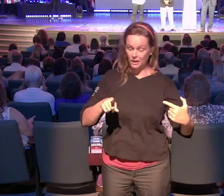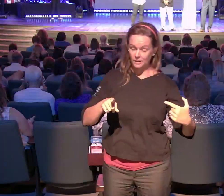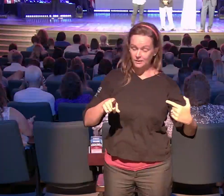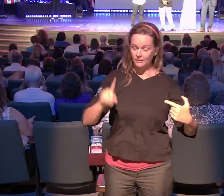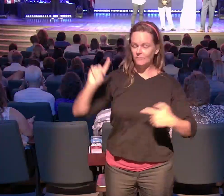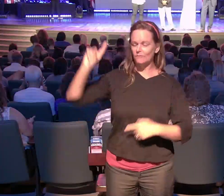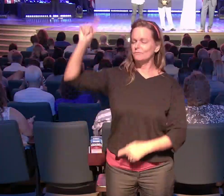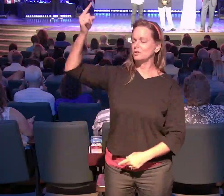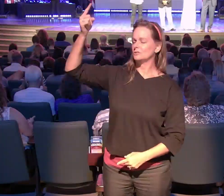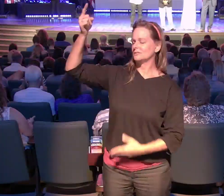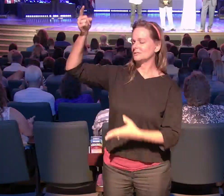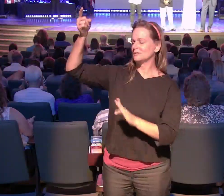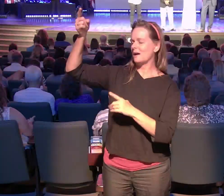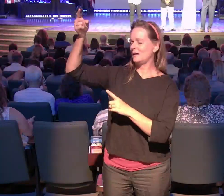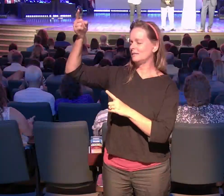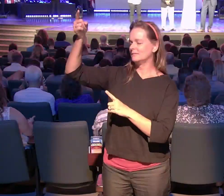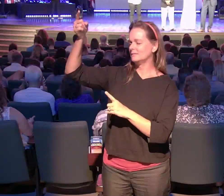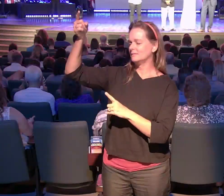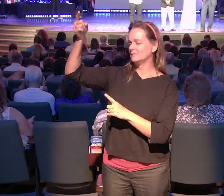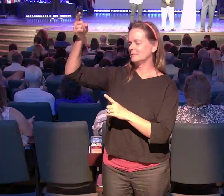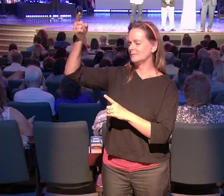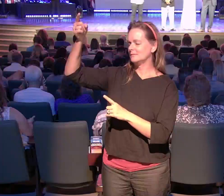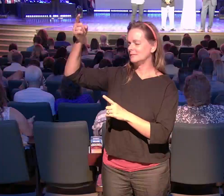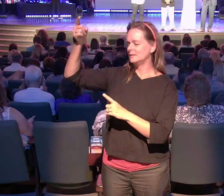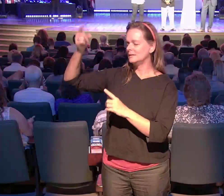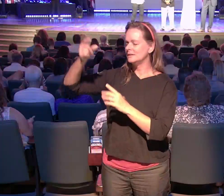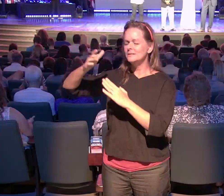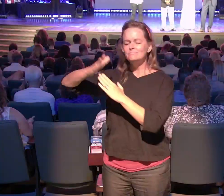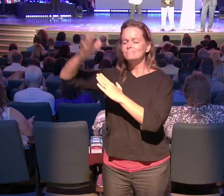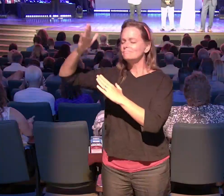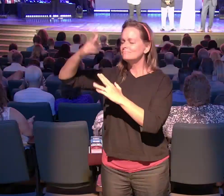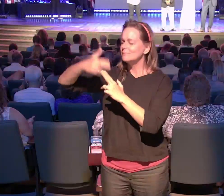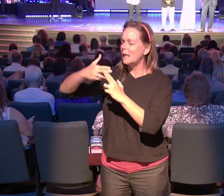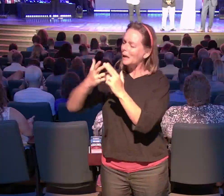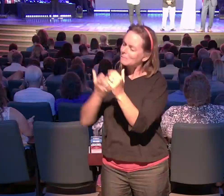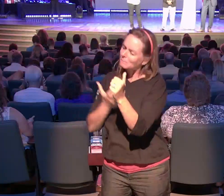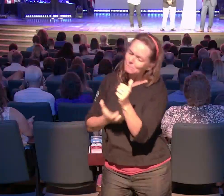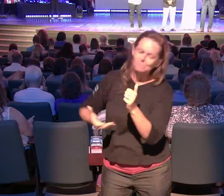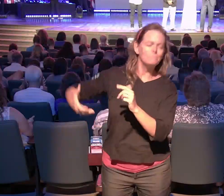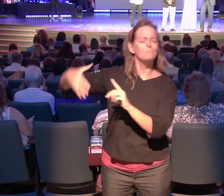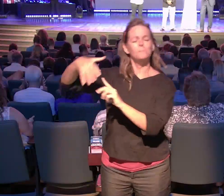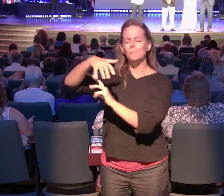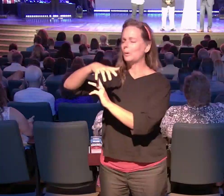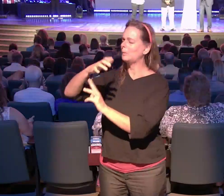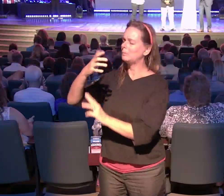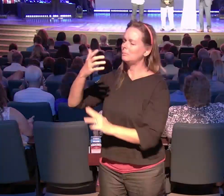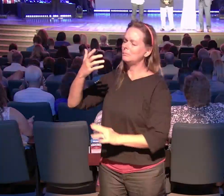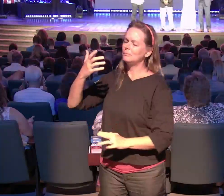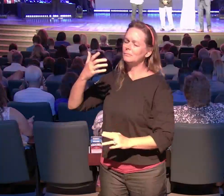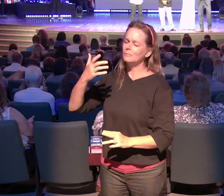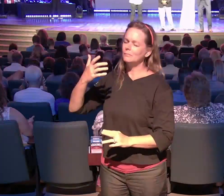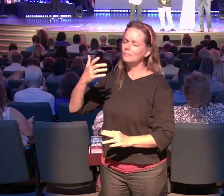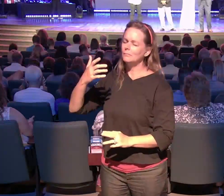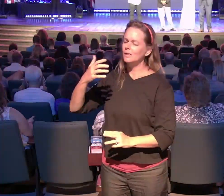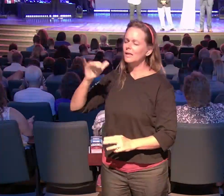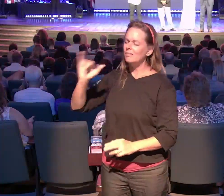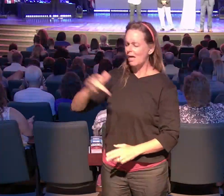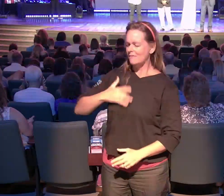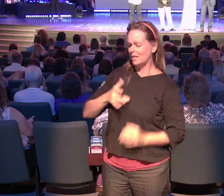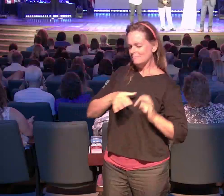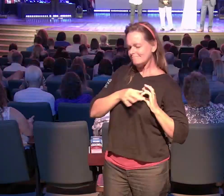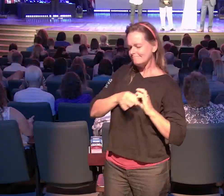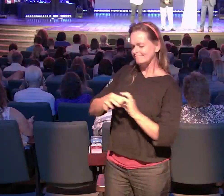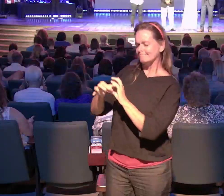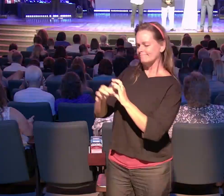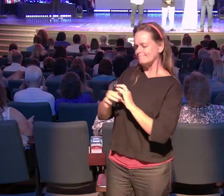that is above all names, the most powerful name that's spoken, Father. I just ask that you just take this sense of unity,